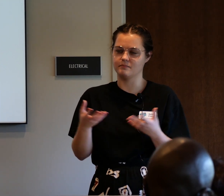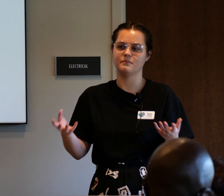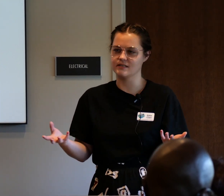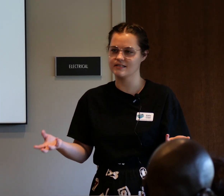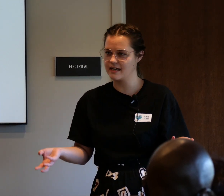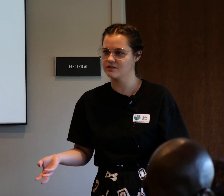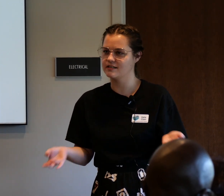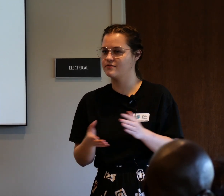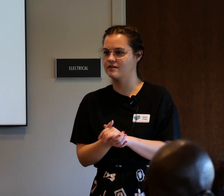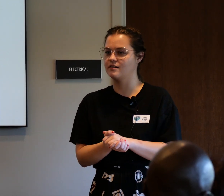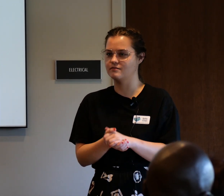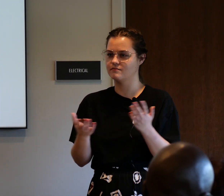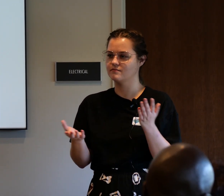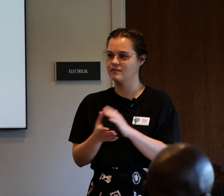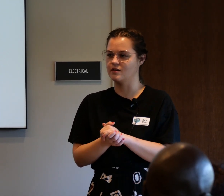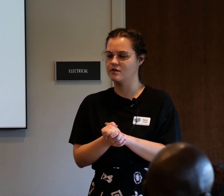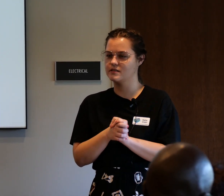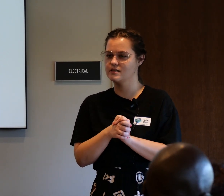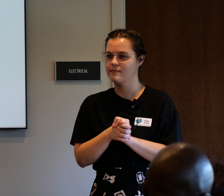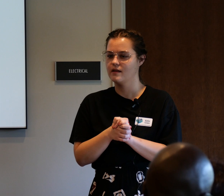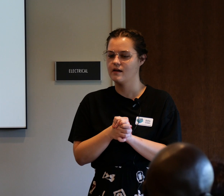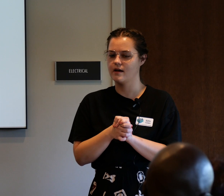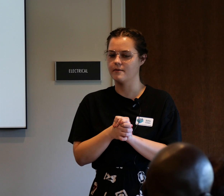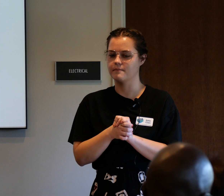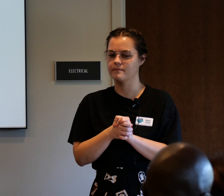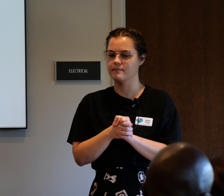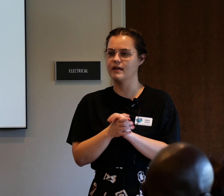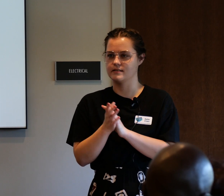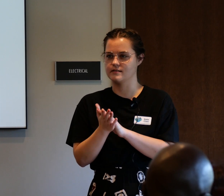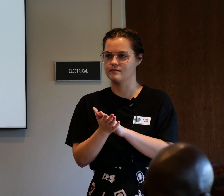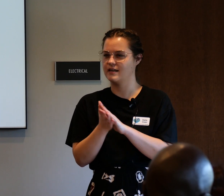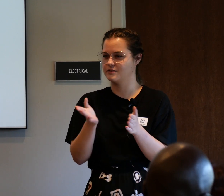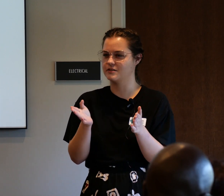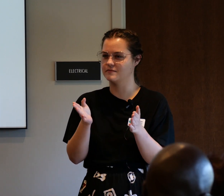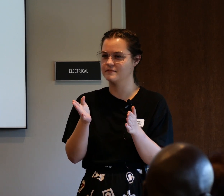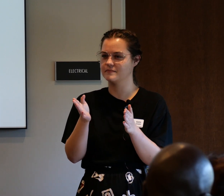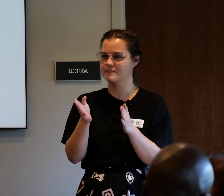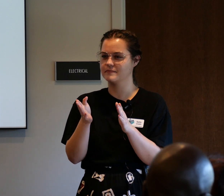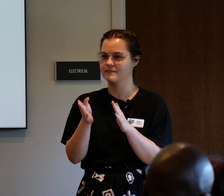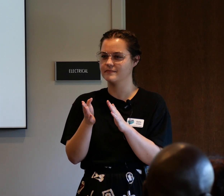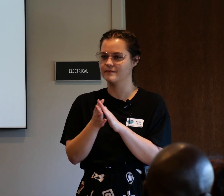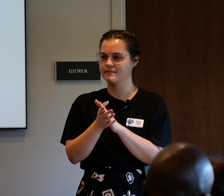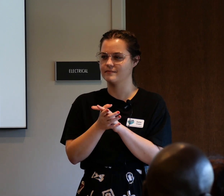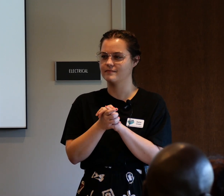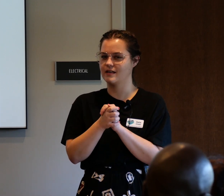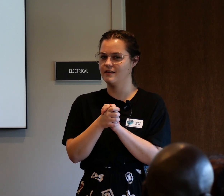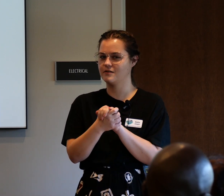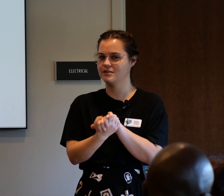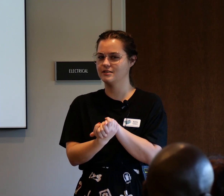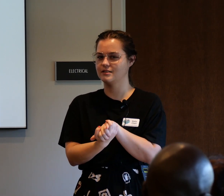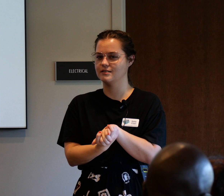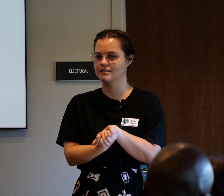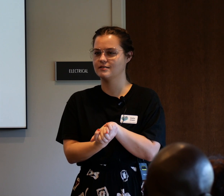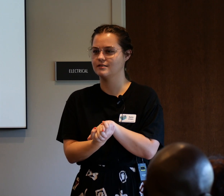your business address for all, you know, purposes. But yes, does that answer your question? Any